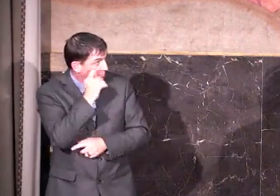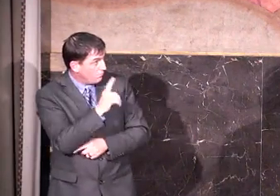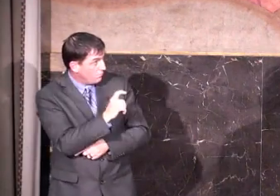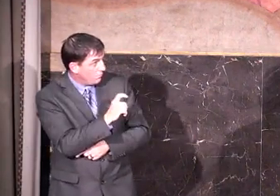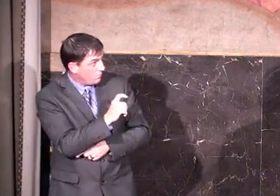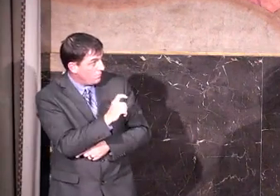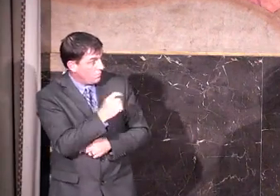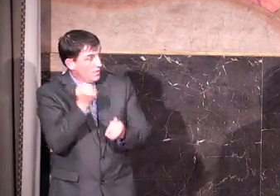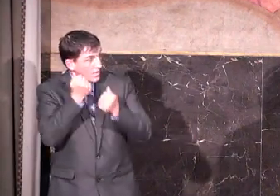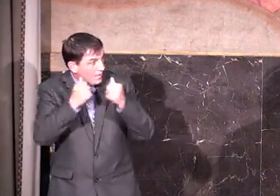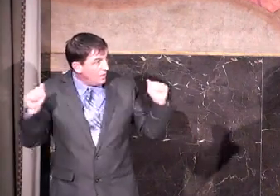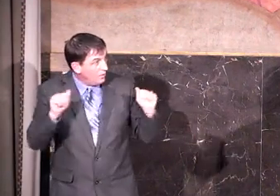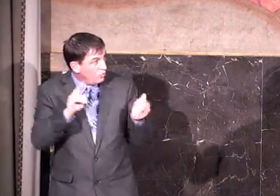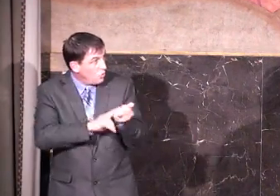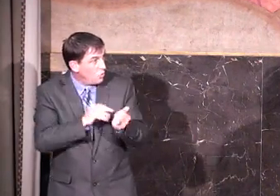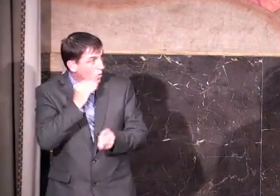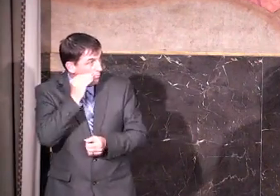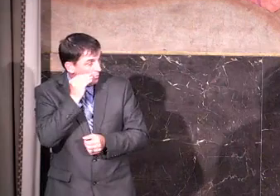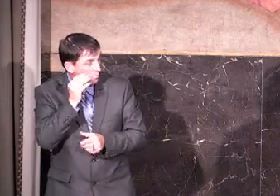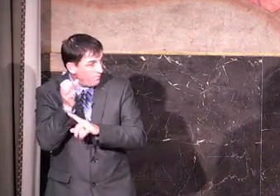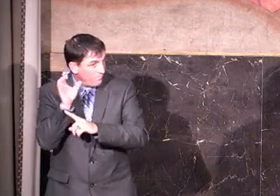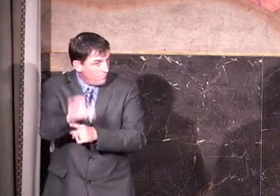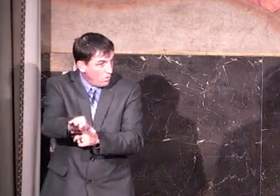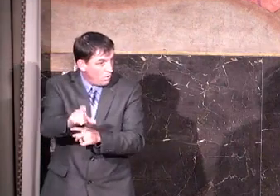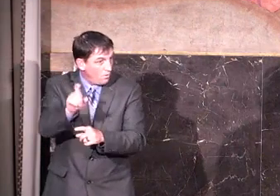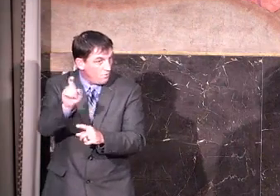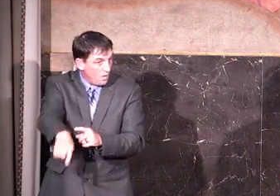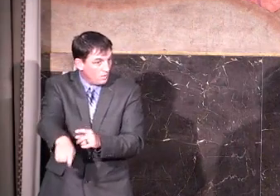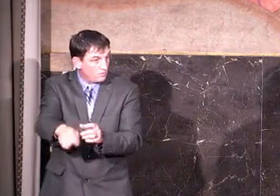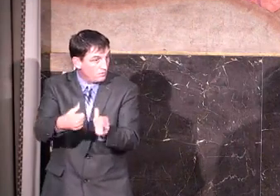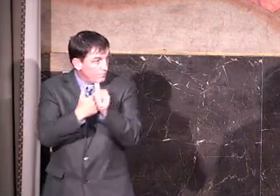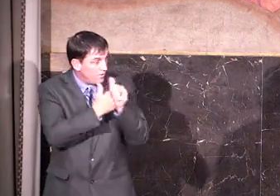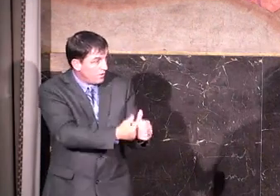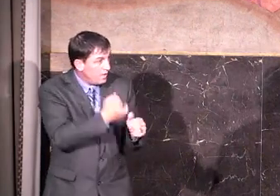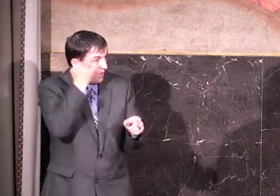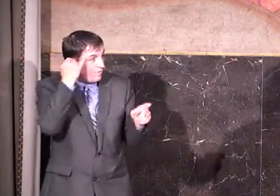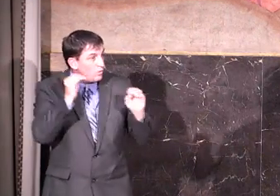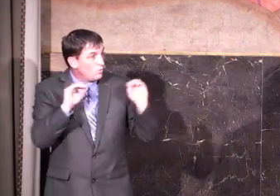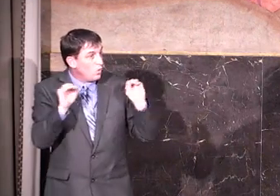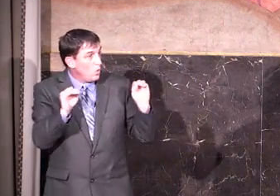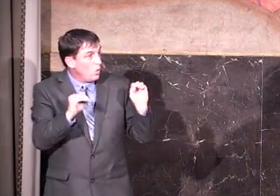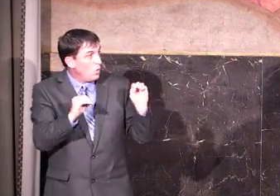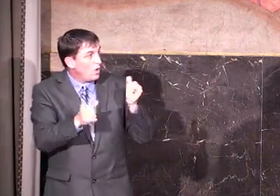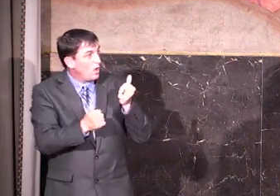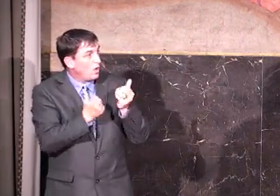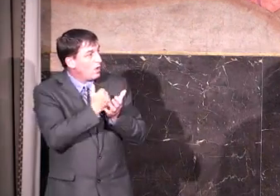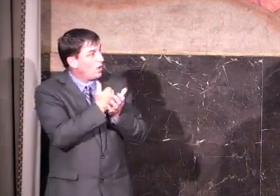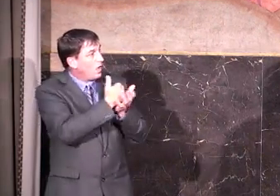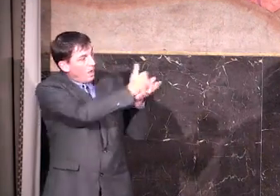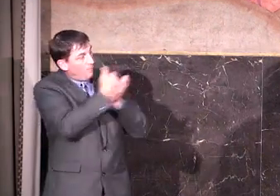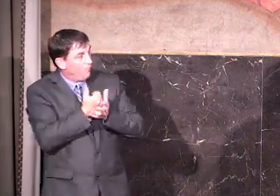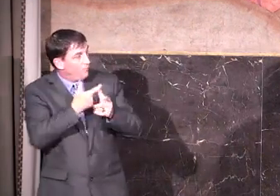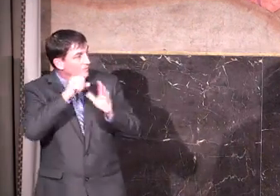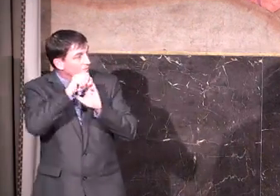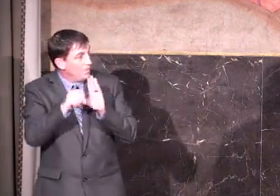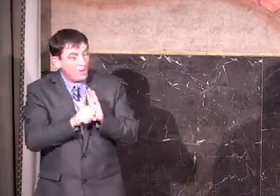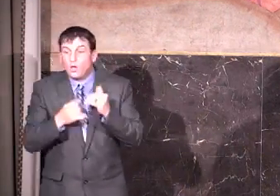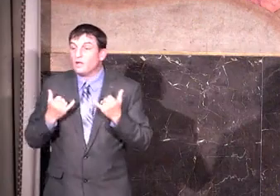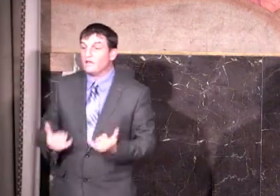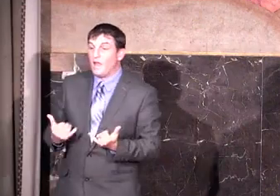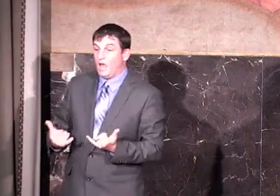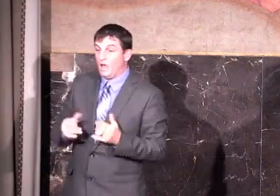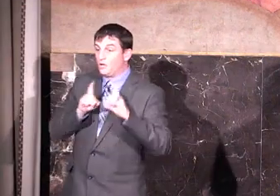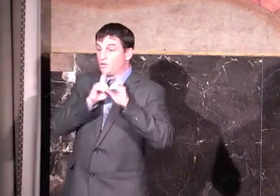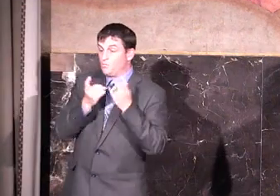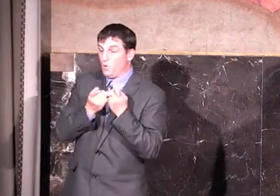any nursing homes be required to do it if they don't have assistance from the state with testing materials? So right now what I can say is the department